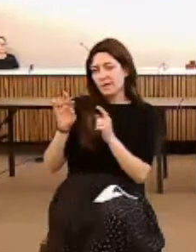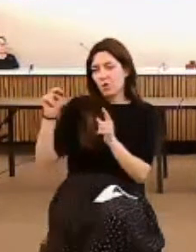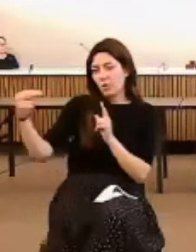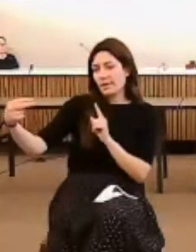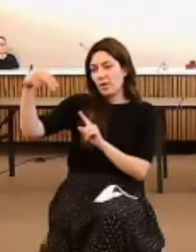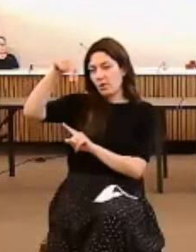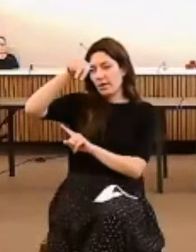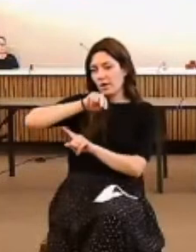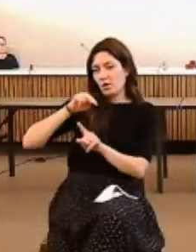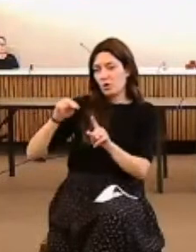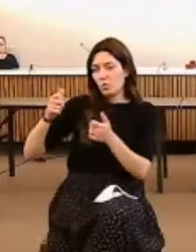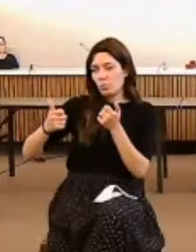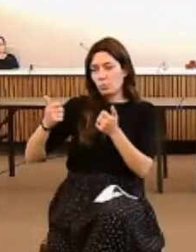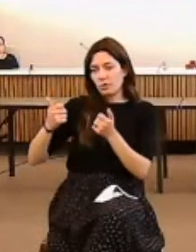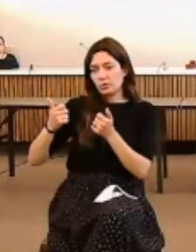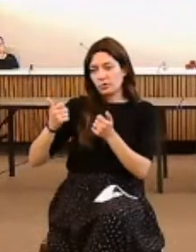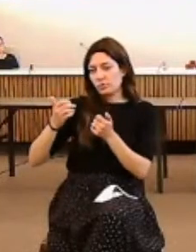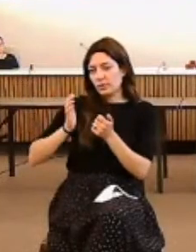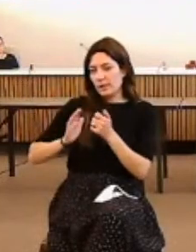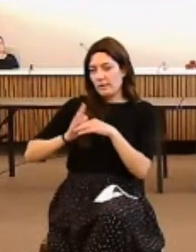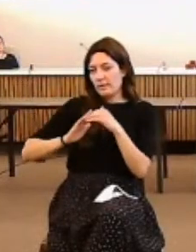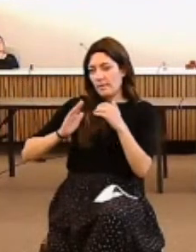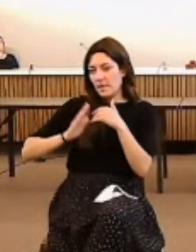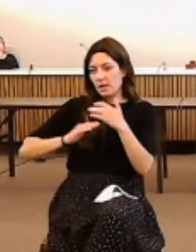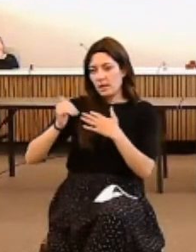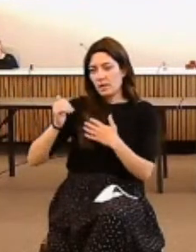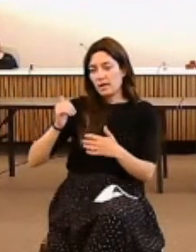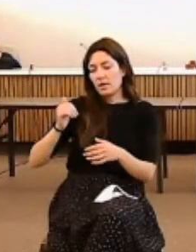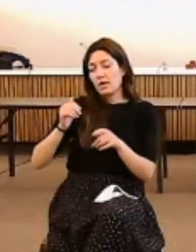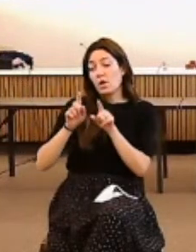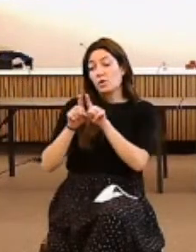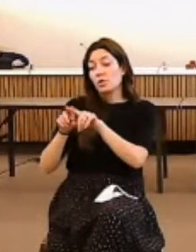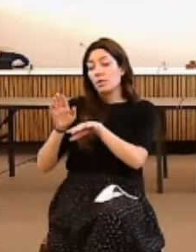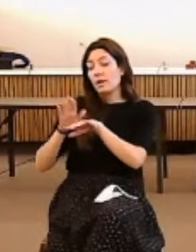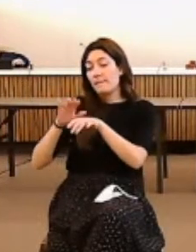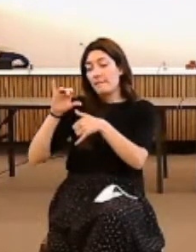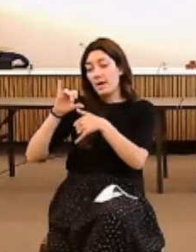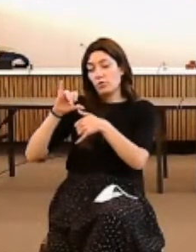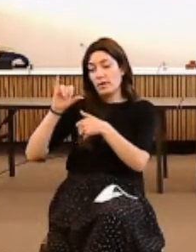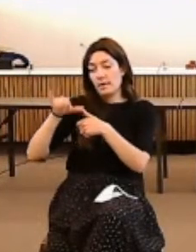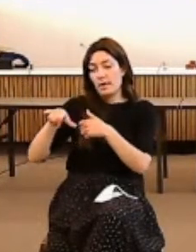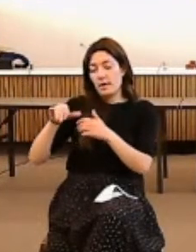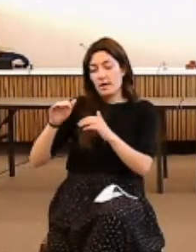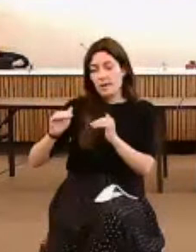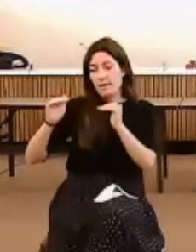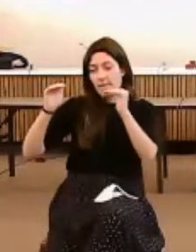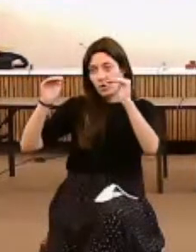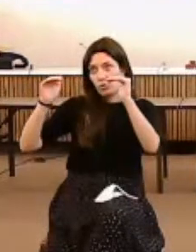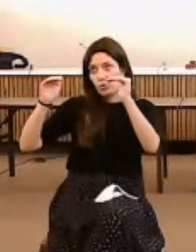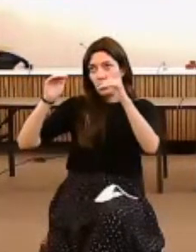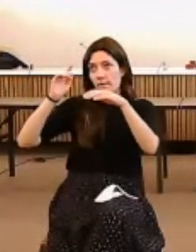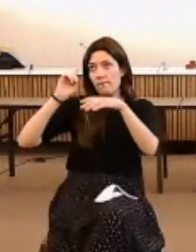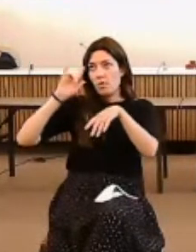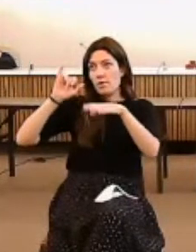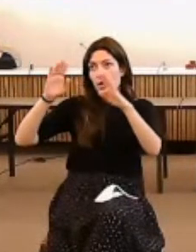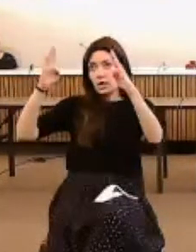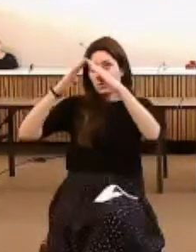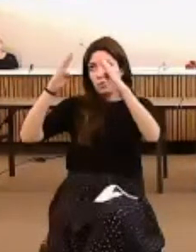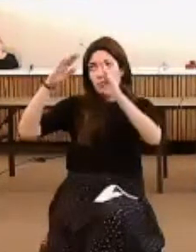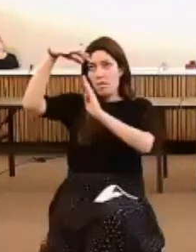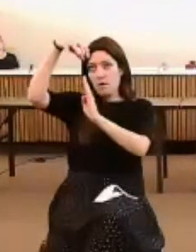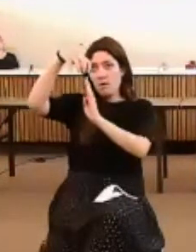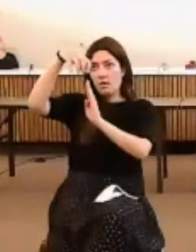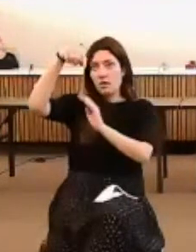side of the building it's on. In measuring on the elevation, let's see, the cupola,